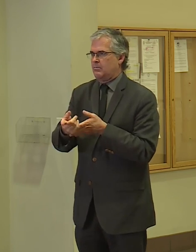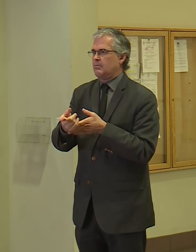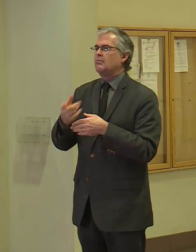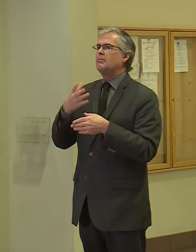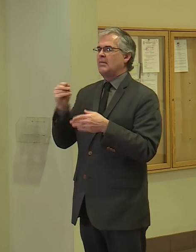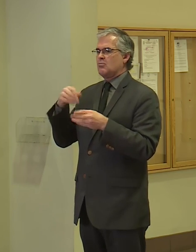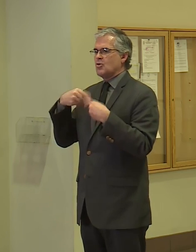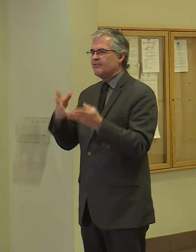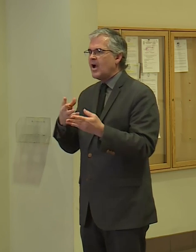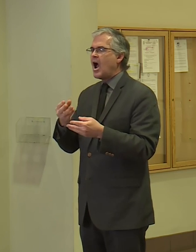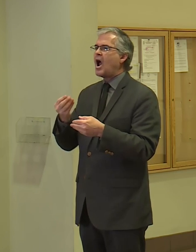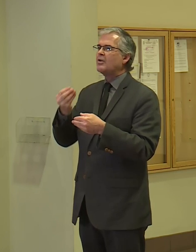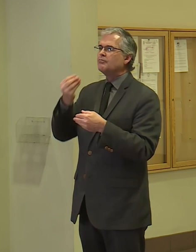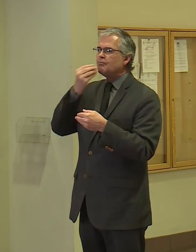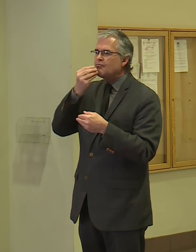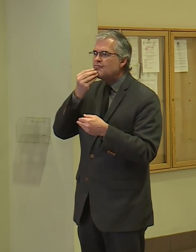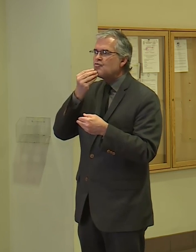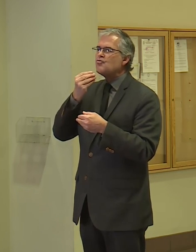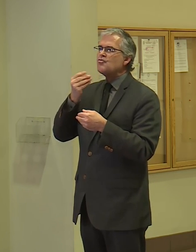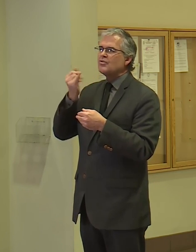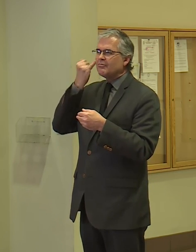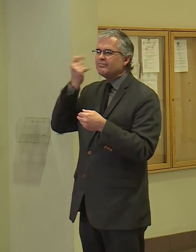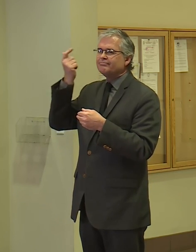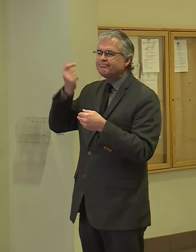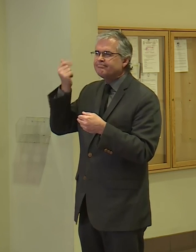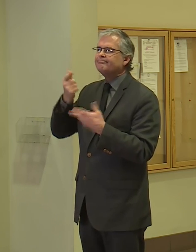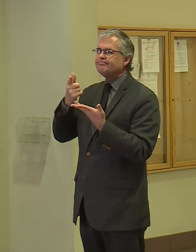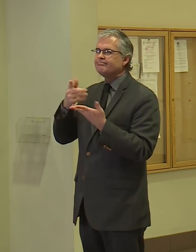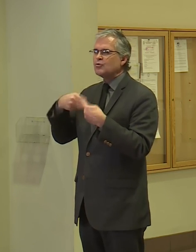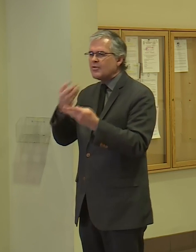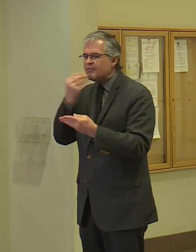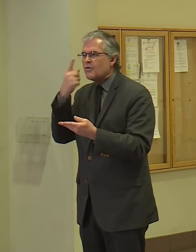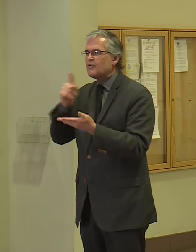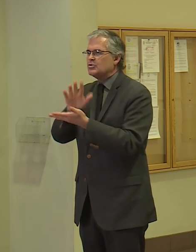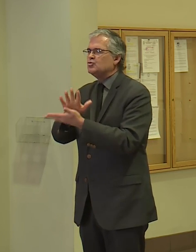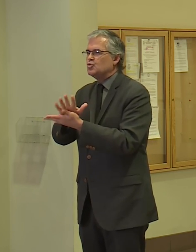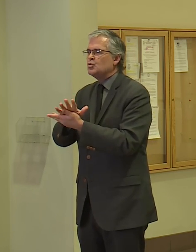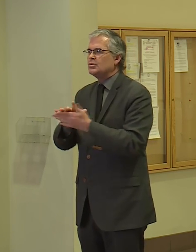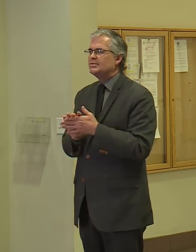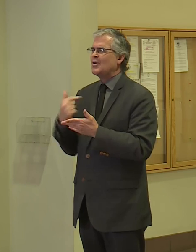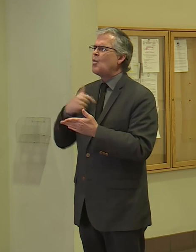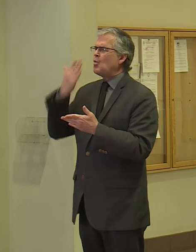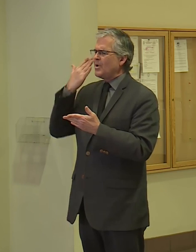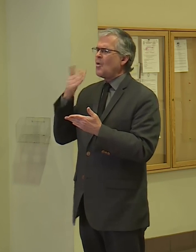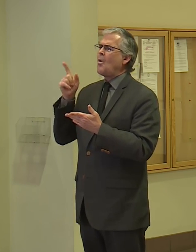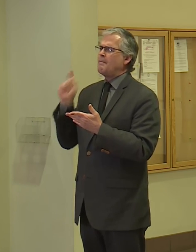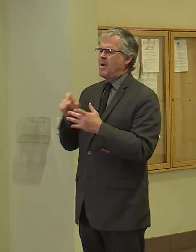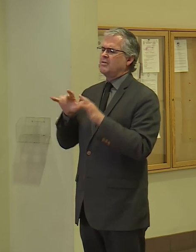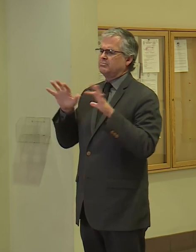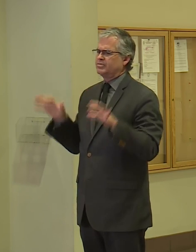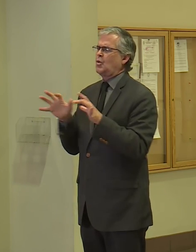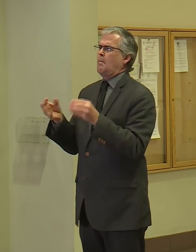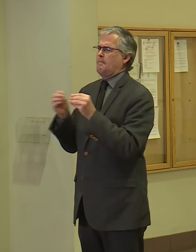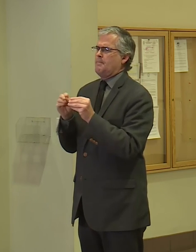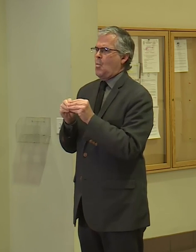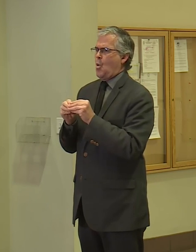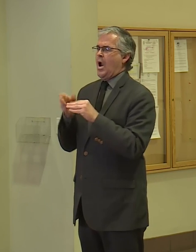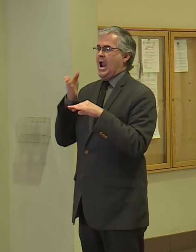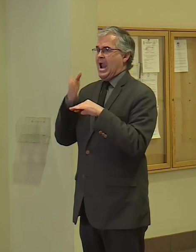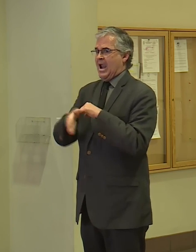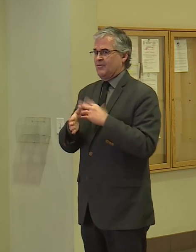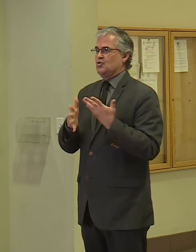school meals we know that more will need to be done when the corona virus pandemic has passed to